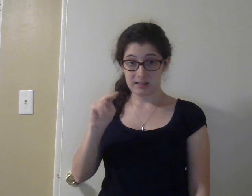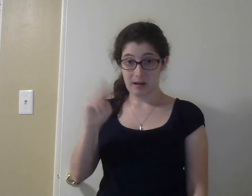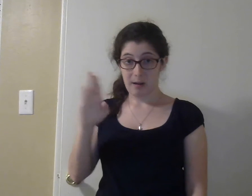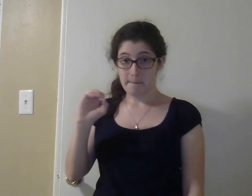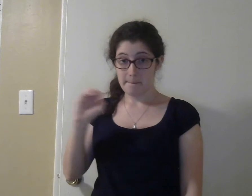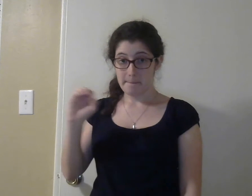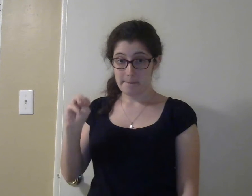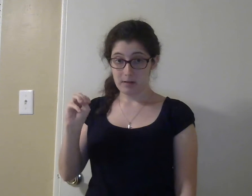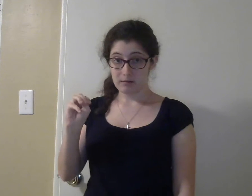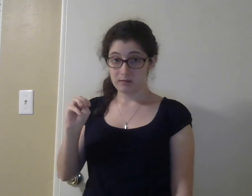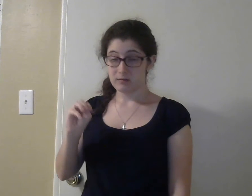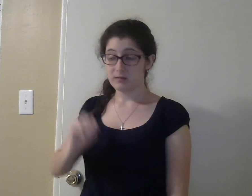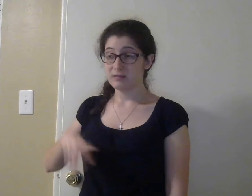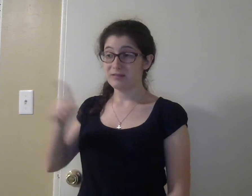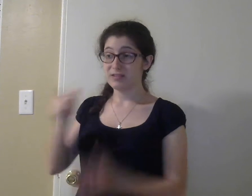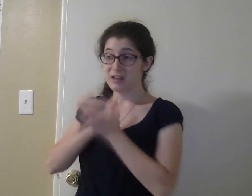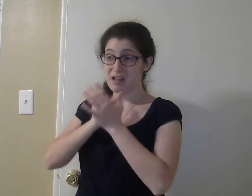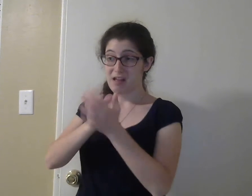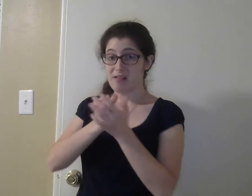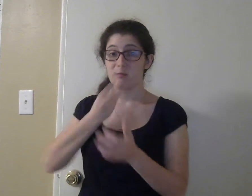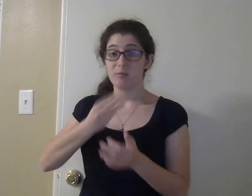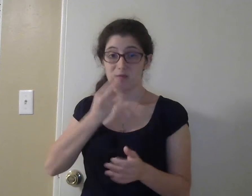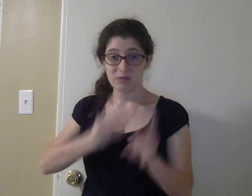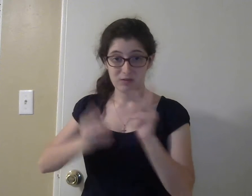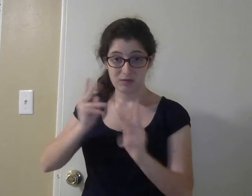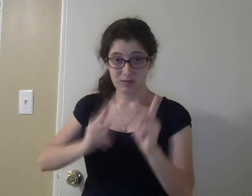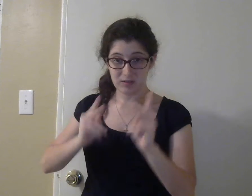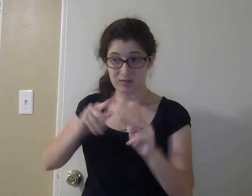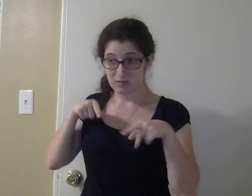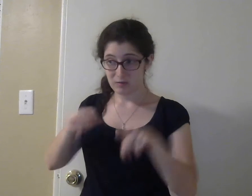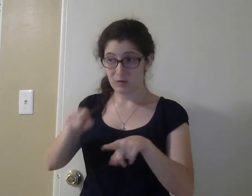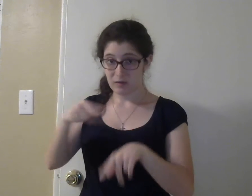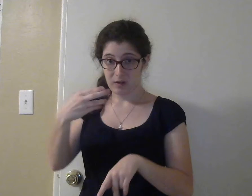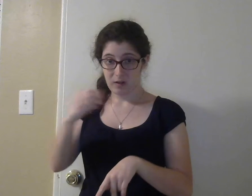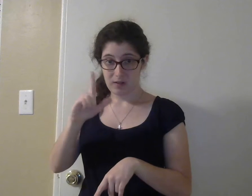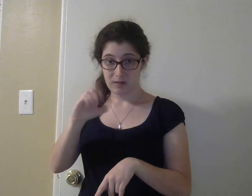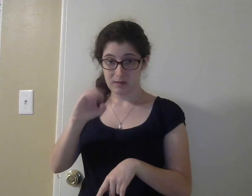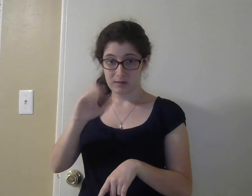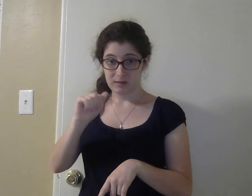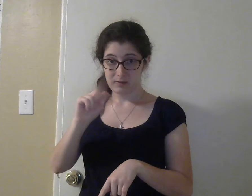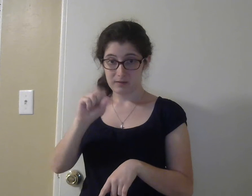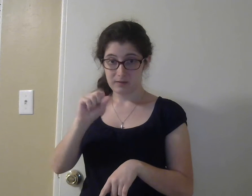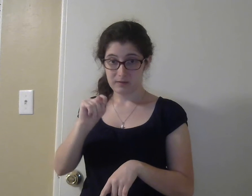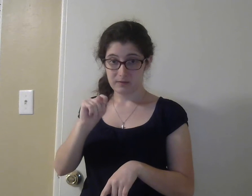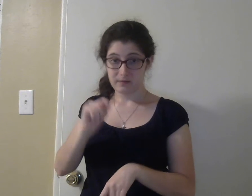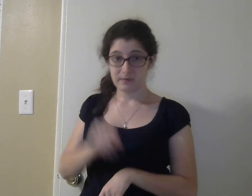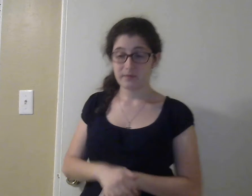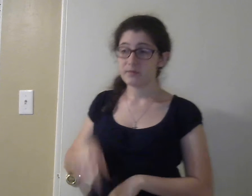which she didn't, it turns out, she asked her father how that would be. How could she have